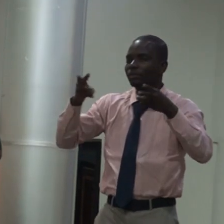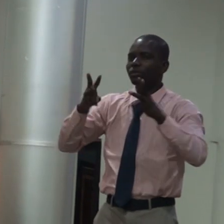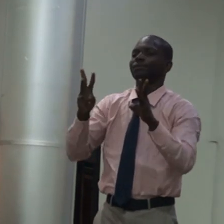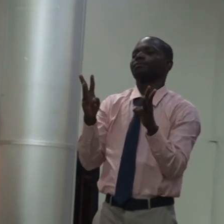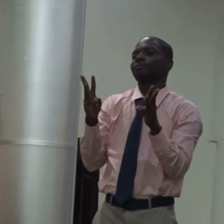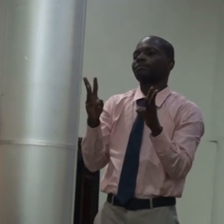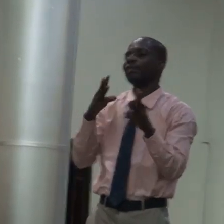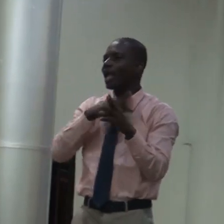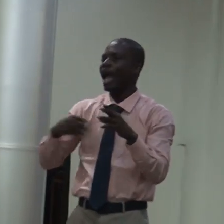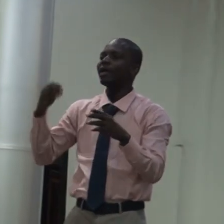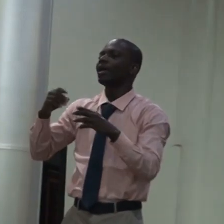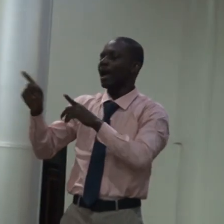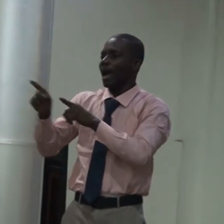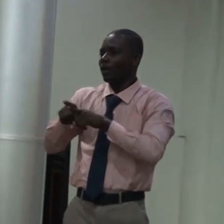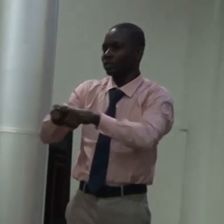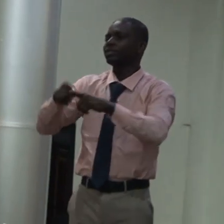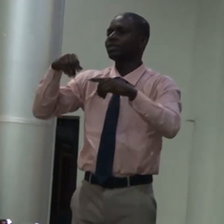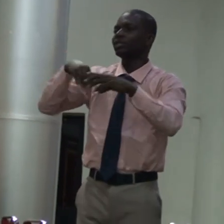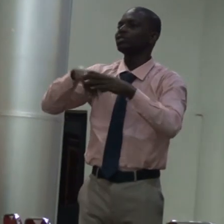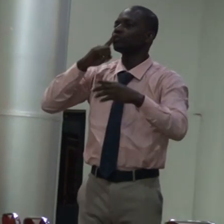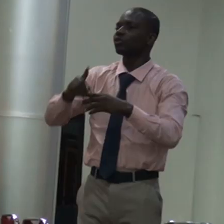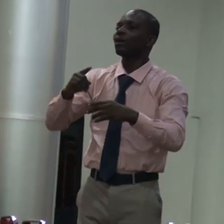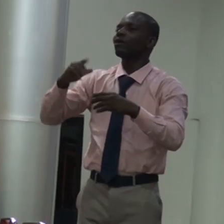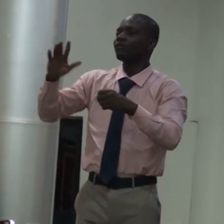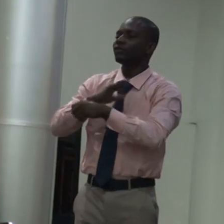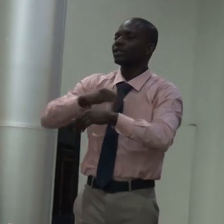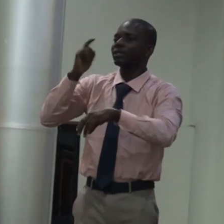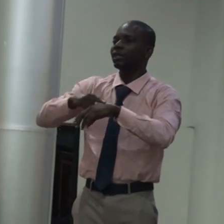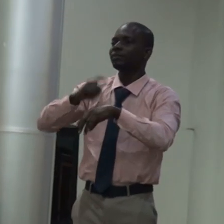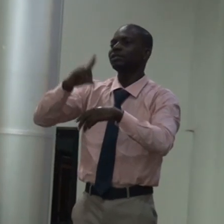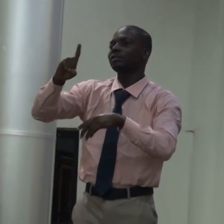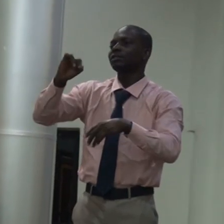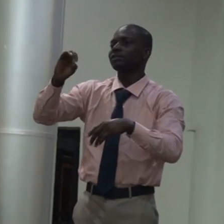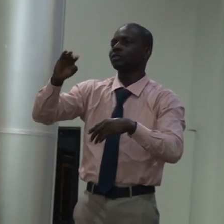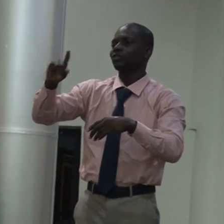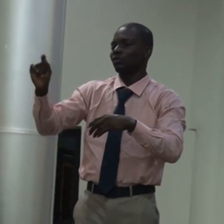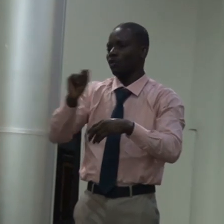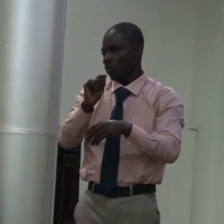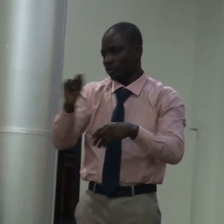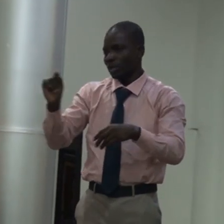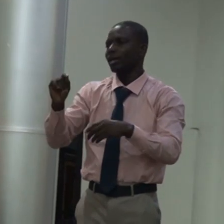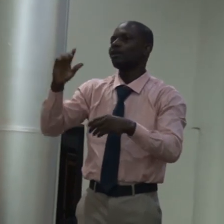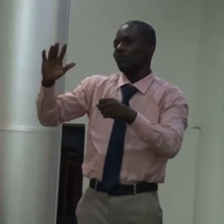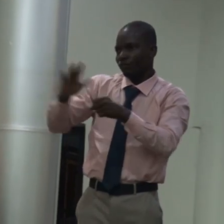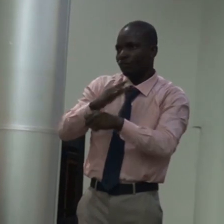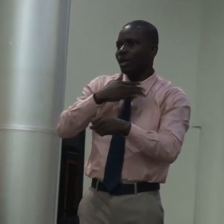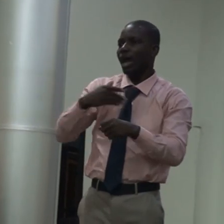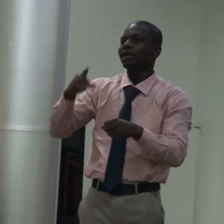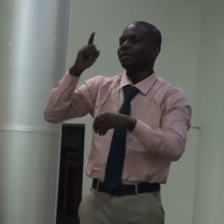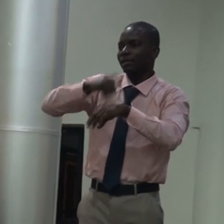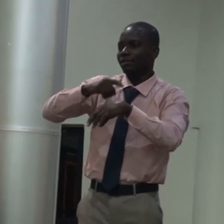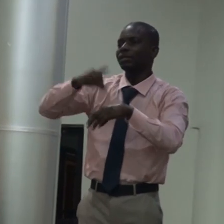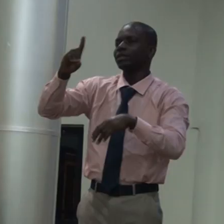manner, and accordingly ensure full and timely disclosure. Underline the word full and timely